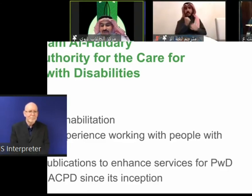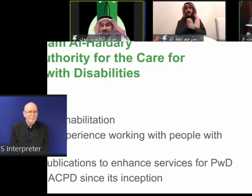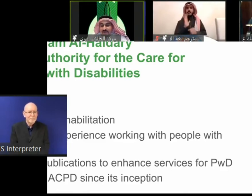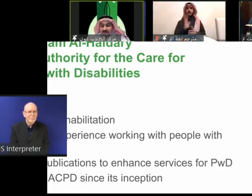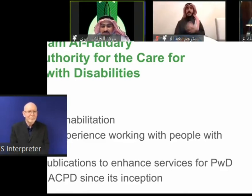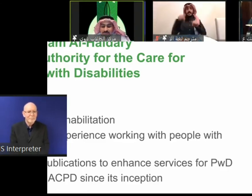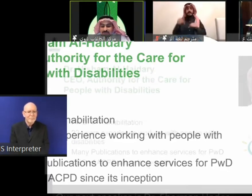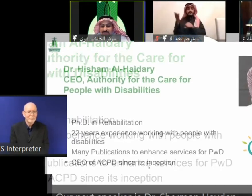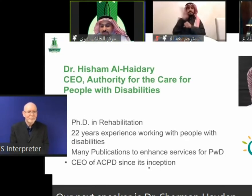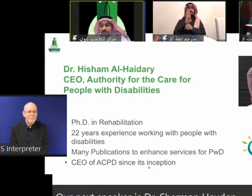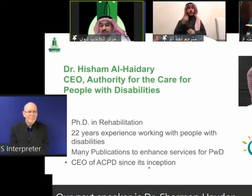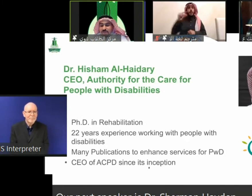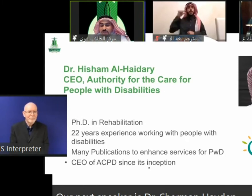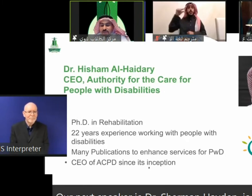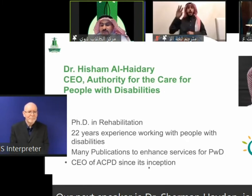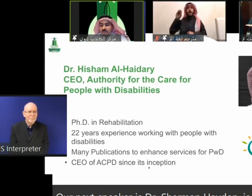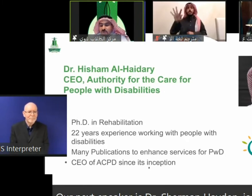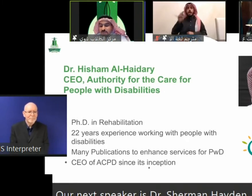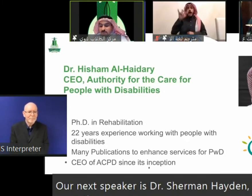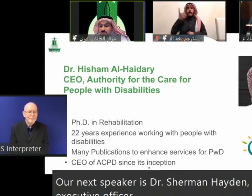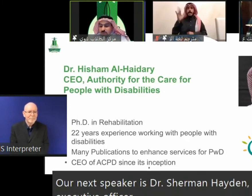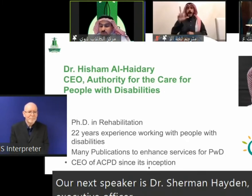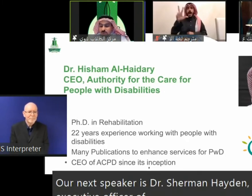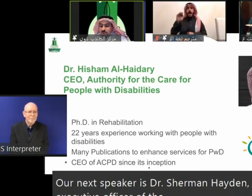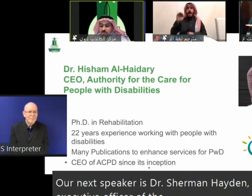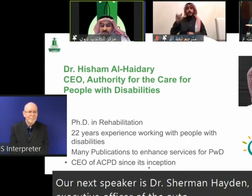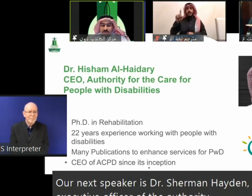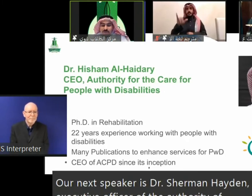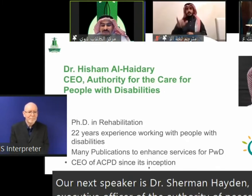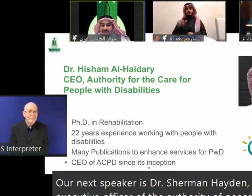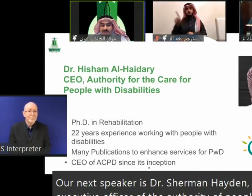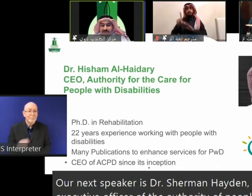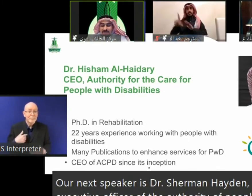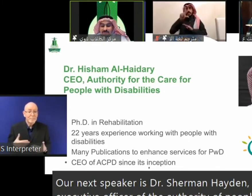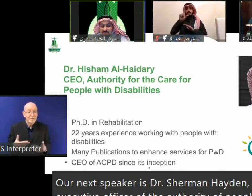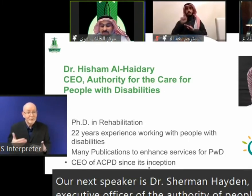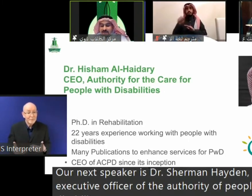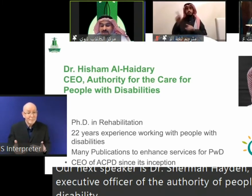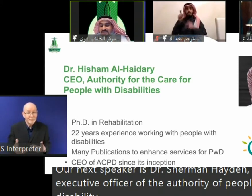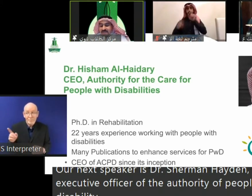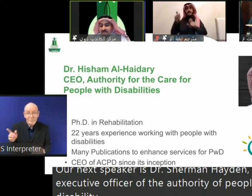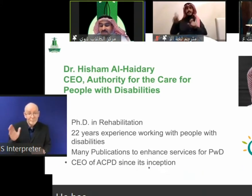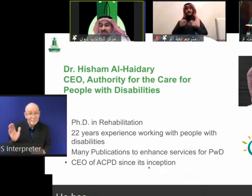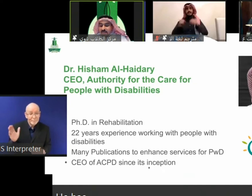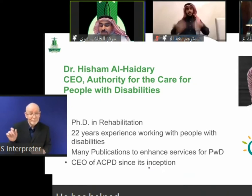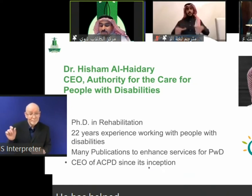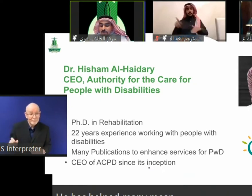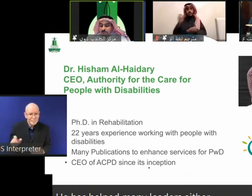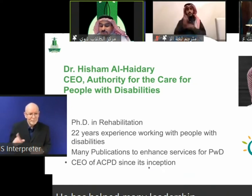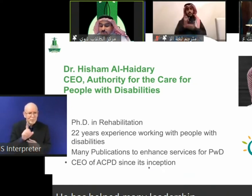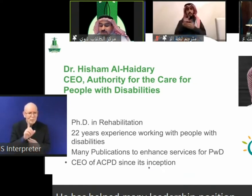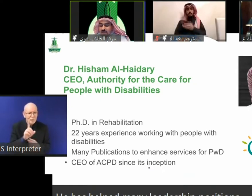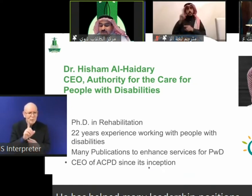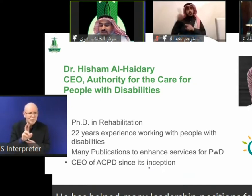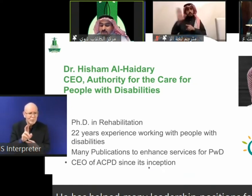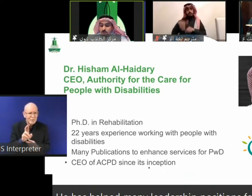Hisham Al-Haidary, is the Chief Executive Officer of the Authority of People with Disability. He has held many leadership positions